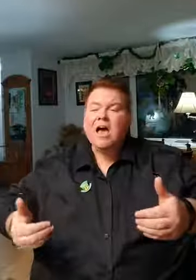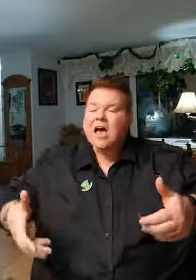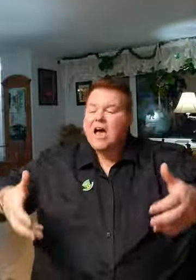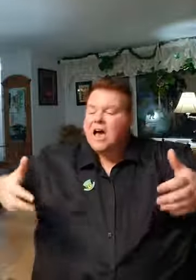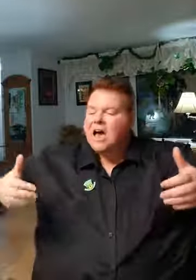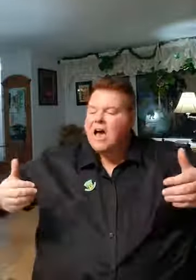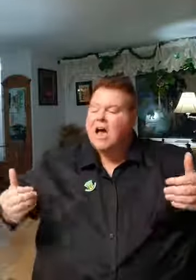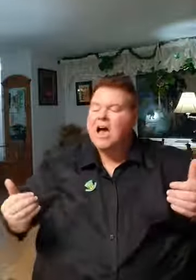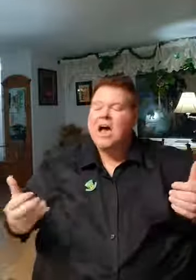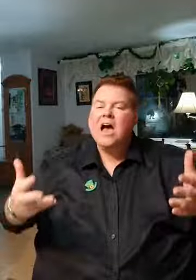disguise?